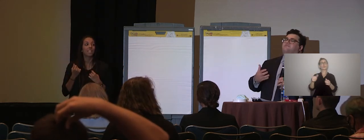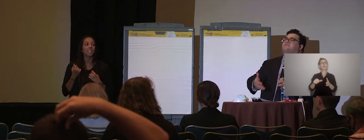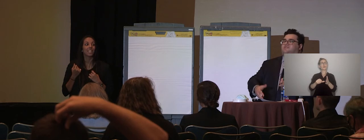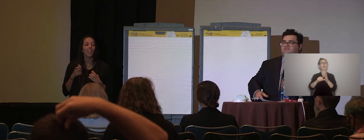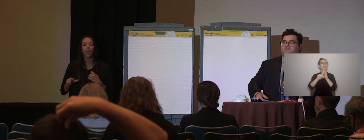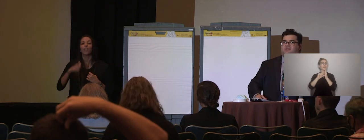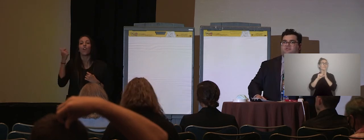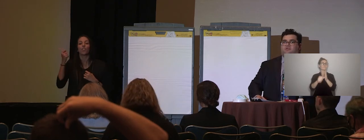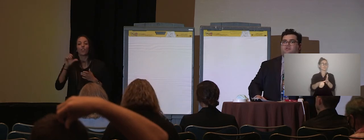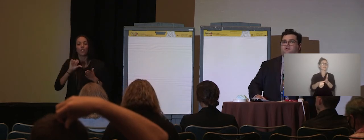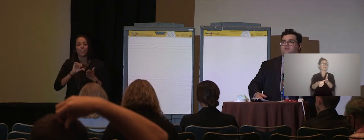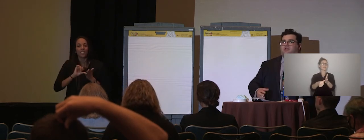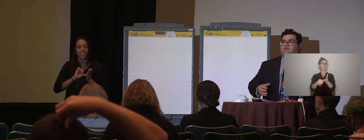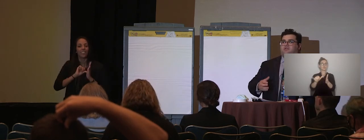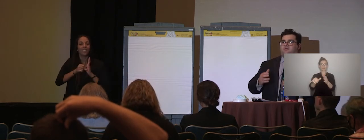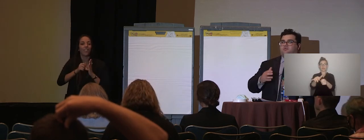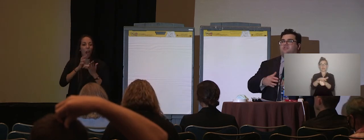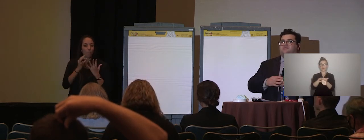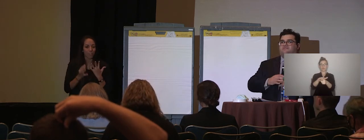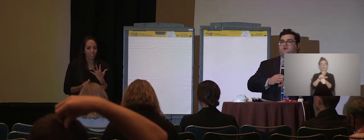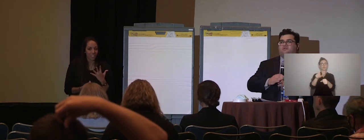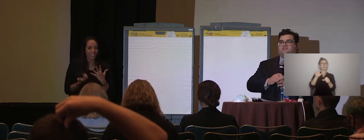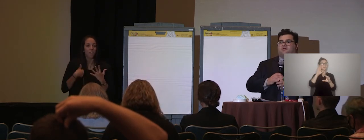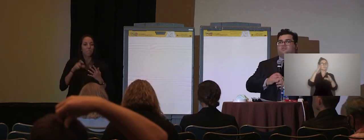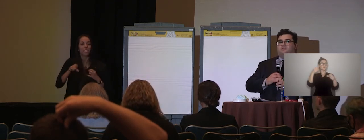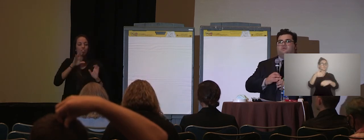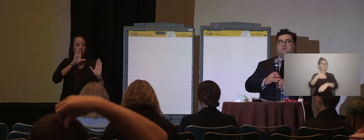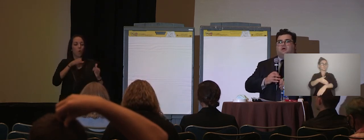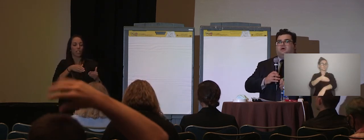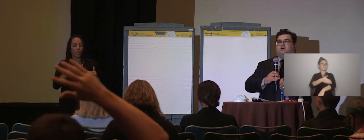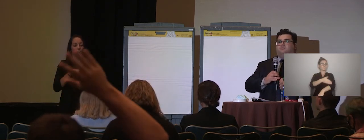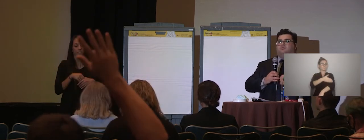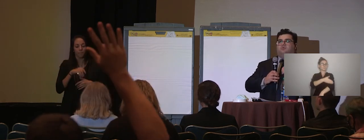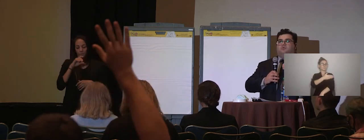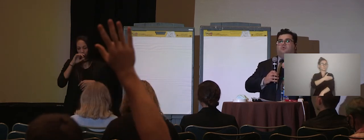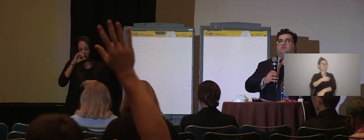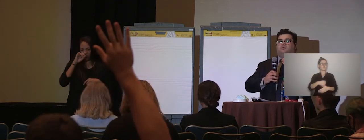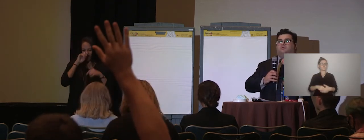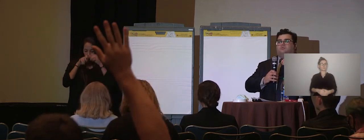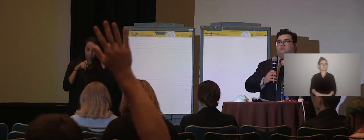another emphasis, another area that we need to focus on.